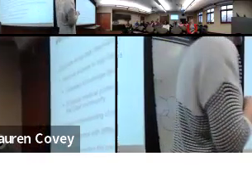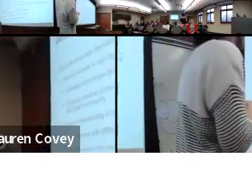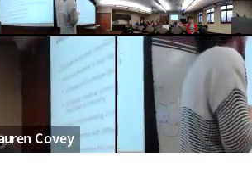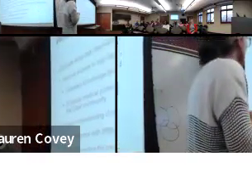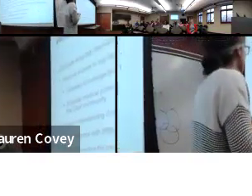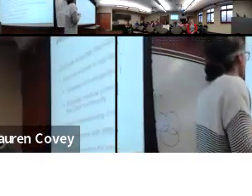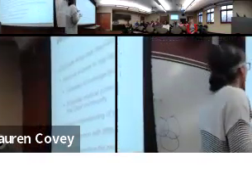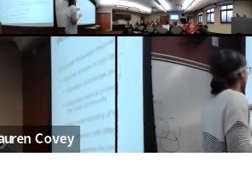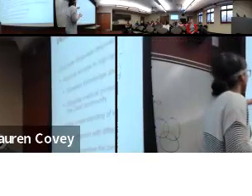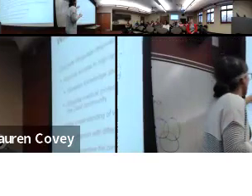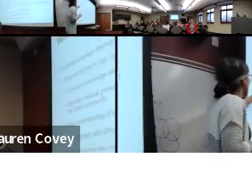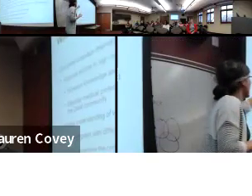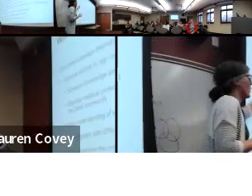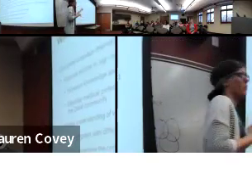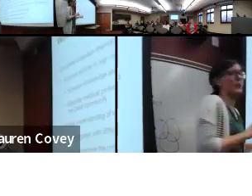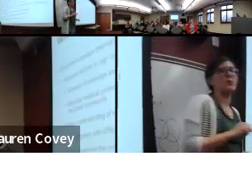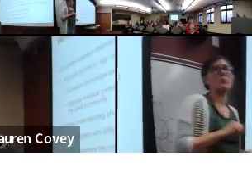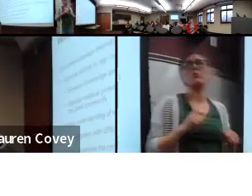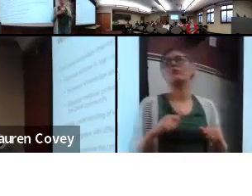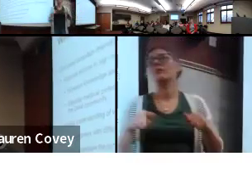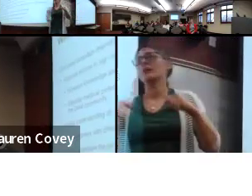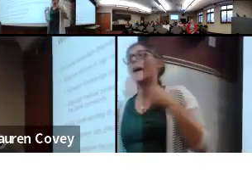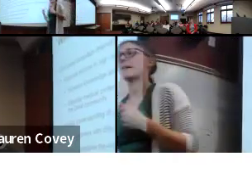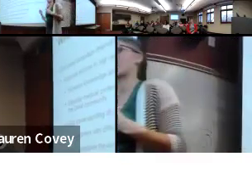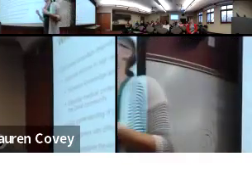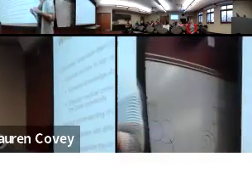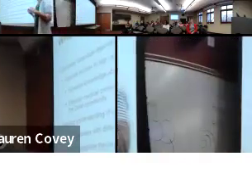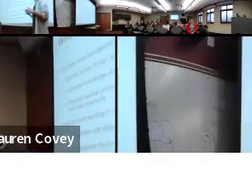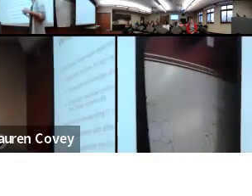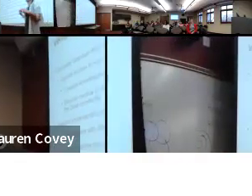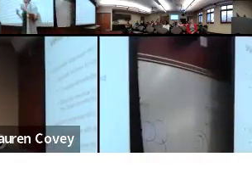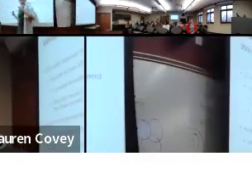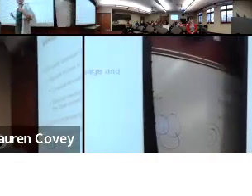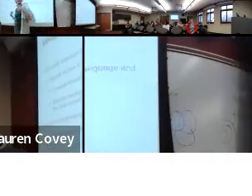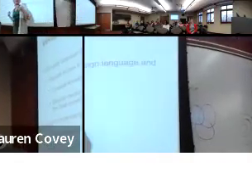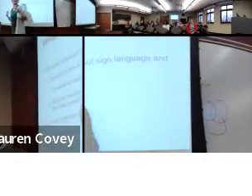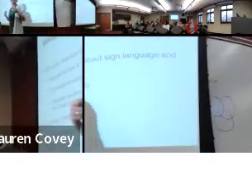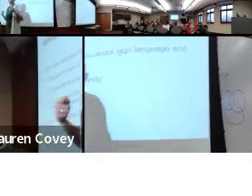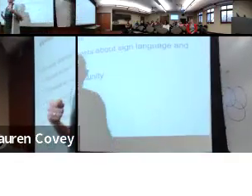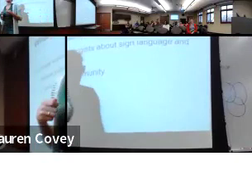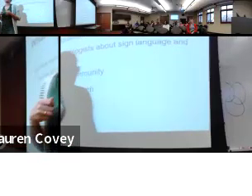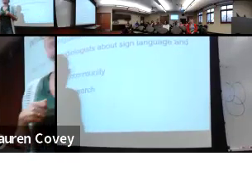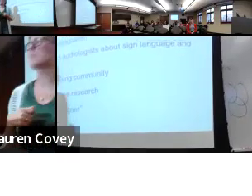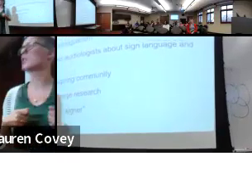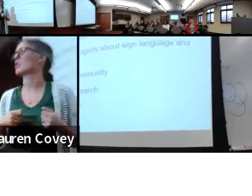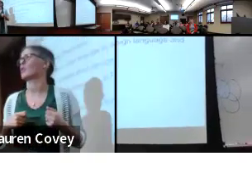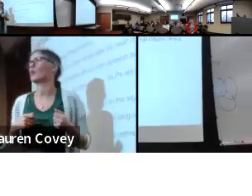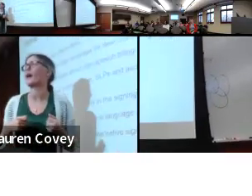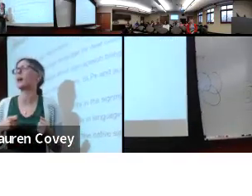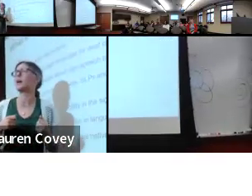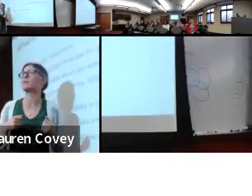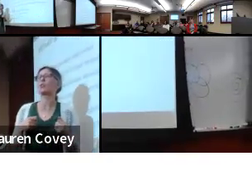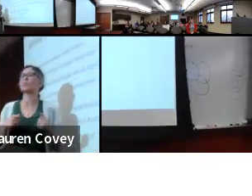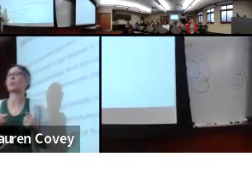on how to do it. I think a good way would be to improve access to sign language for deaf children. And I hope I'm reaching